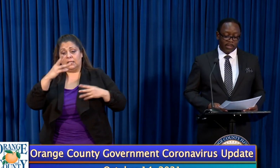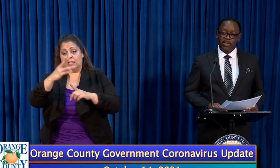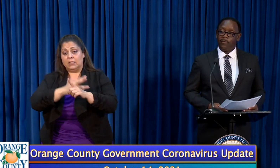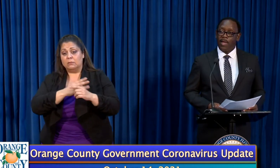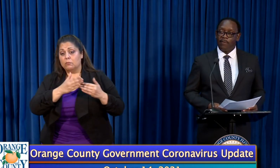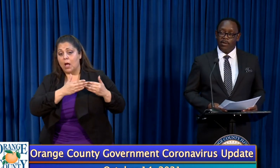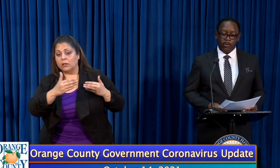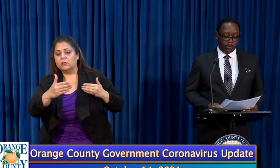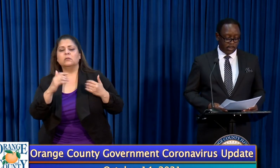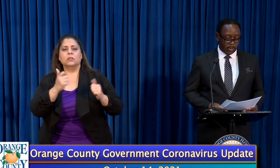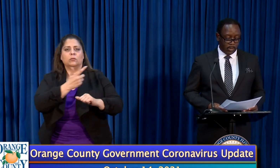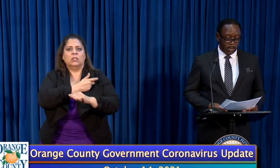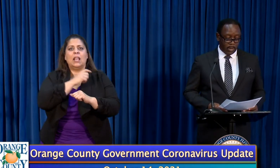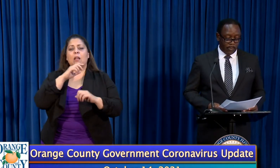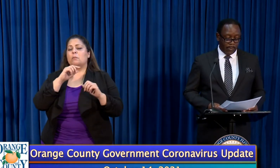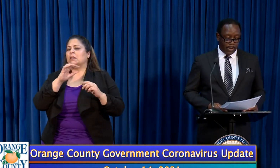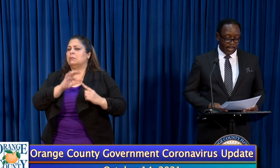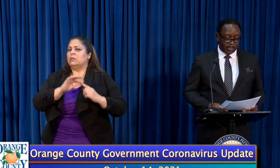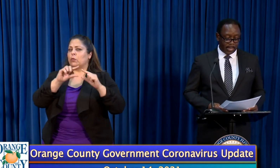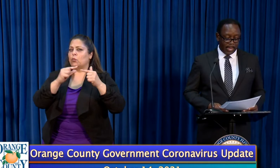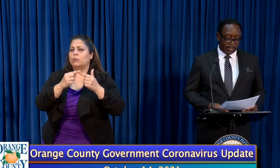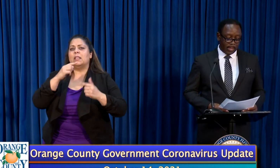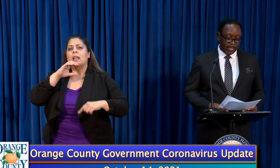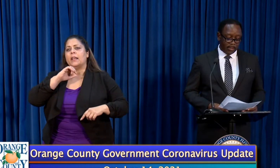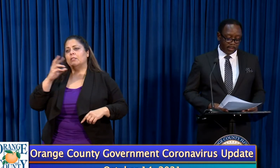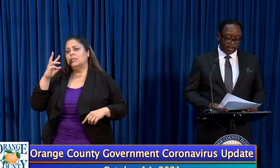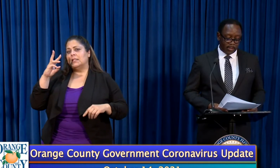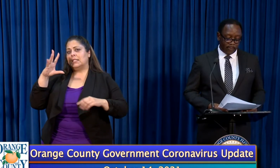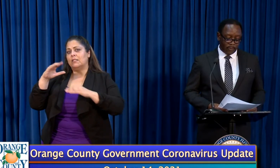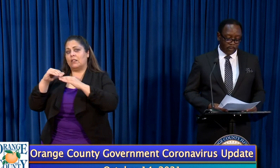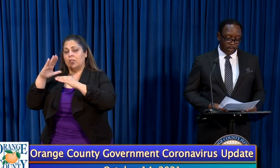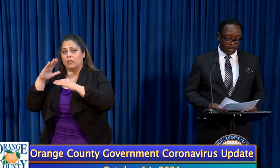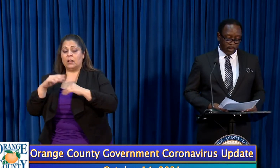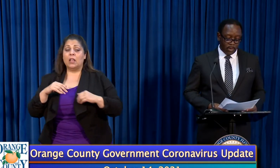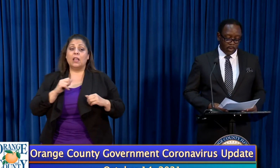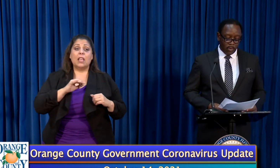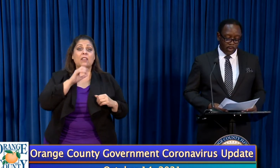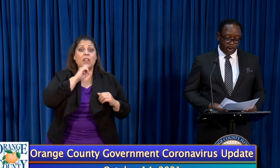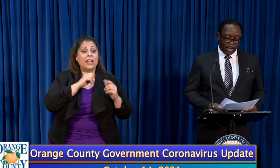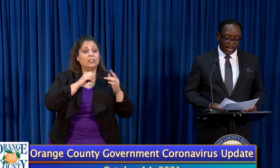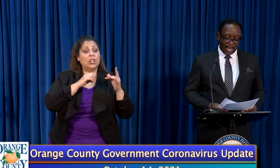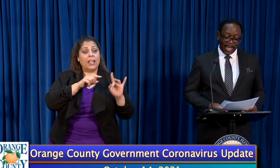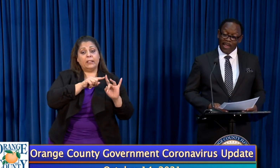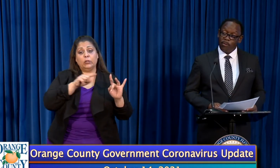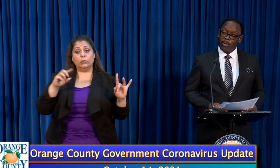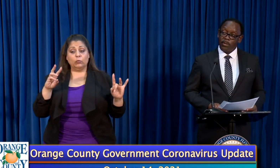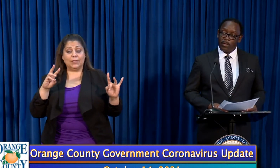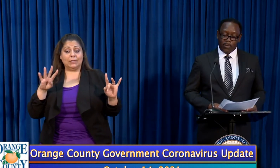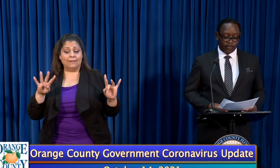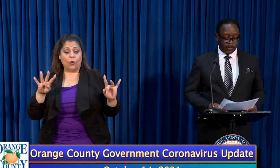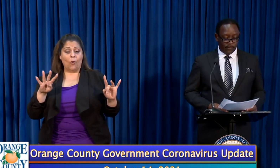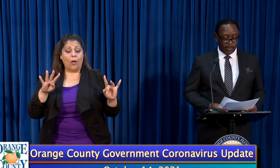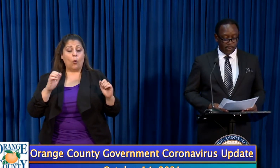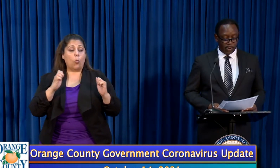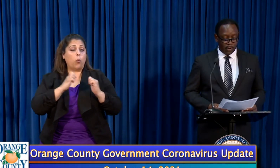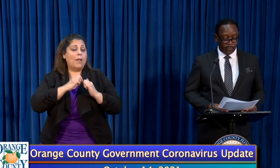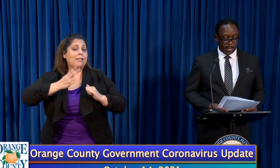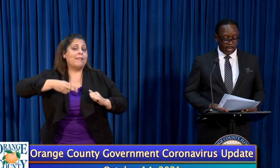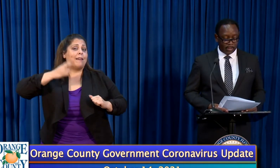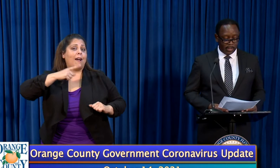aged 65 and older, people ages 18 to 64 who are at high risk of